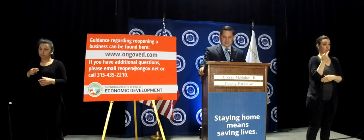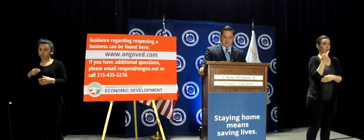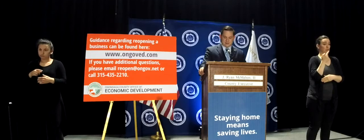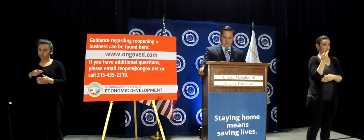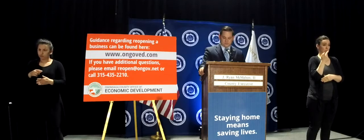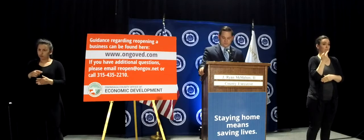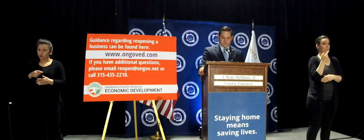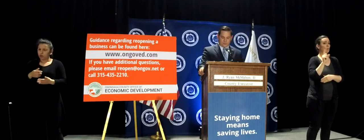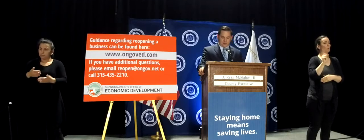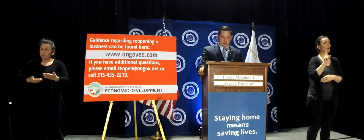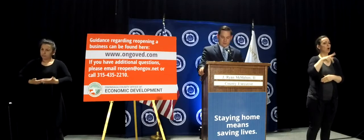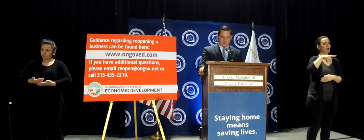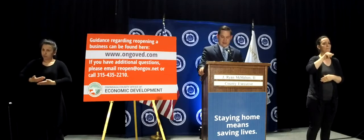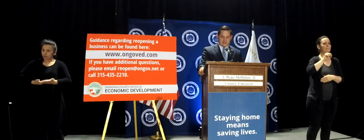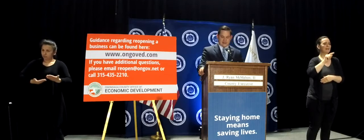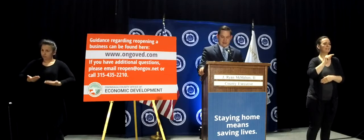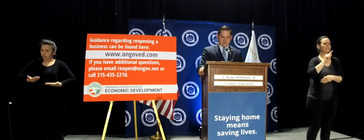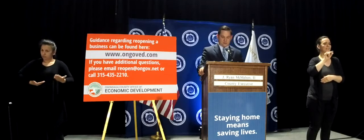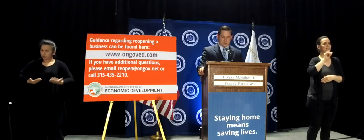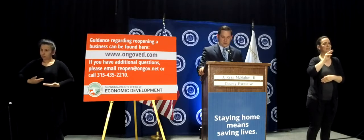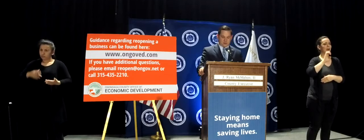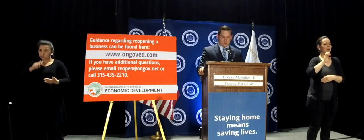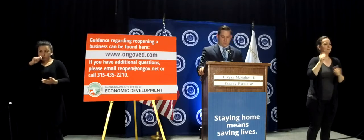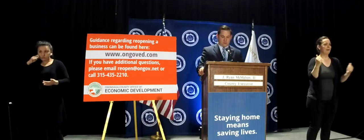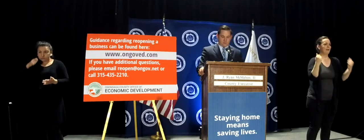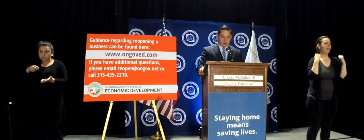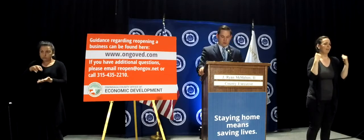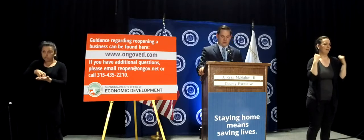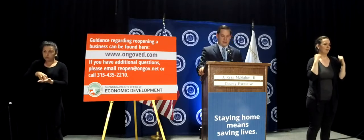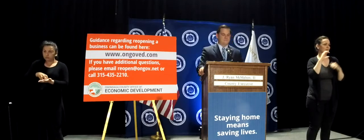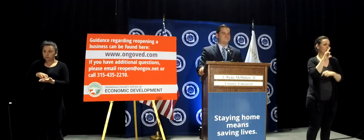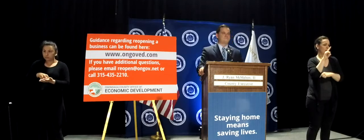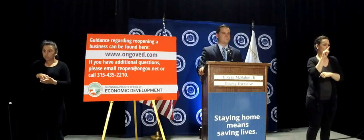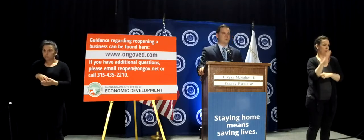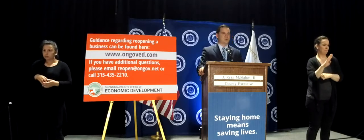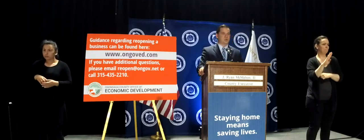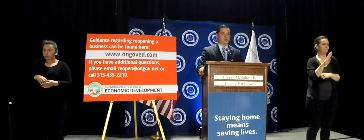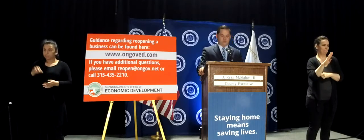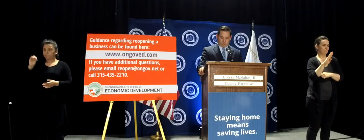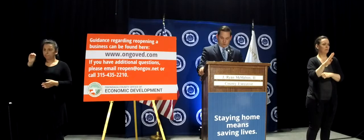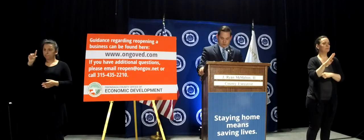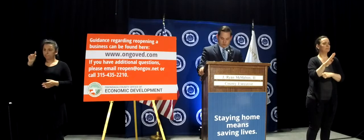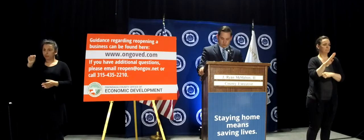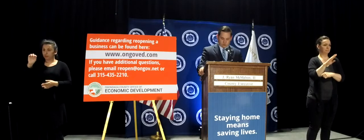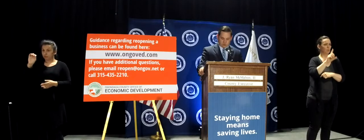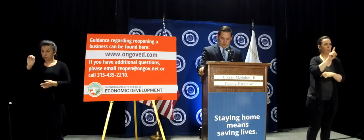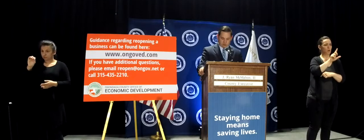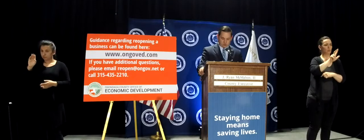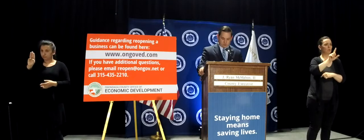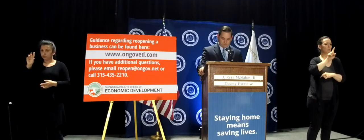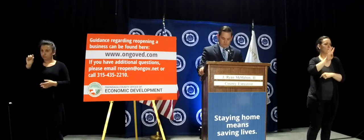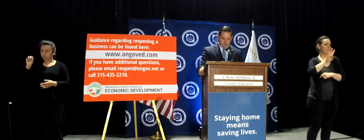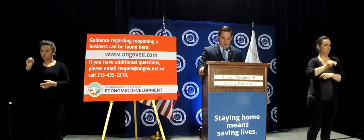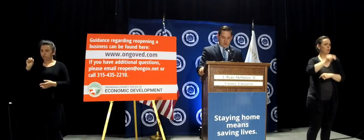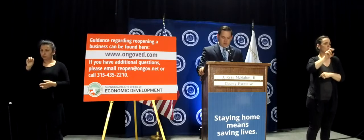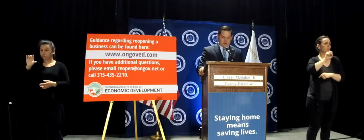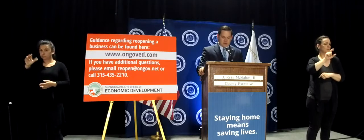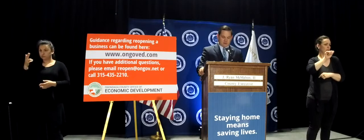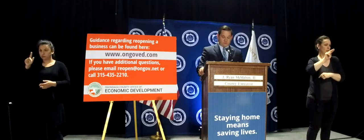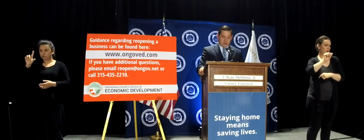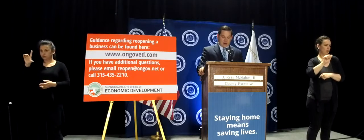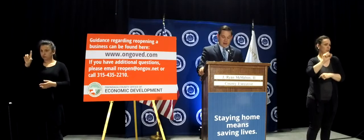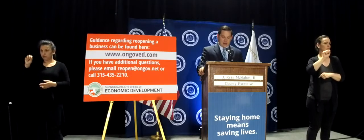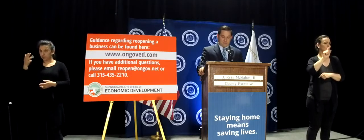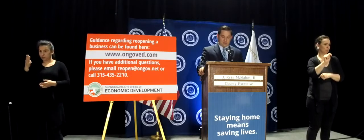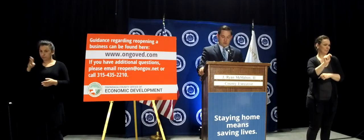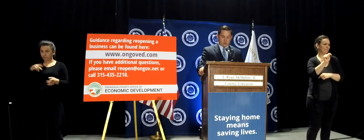doing testing at the Pastime Athletic Club parking lot, 1314 North Salina Street. And